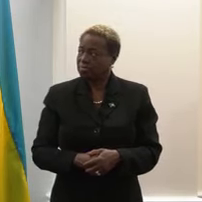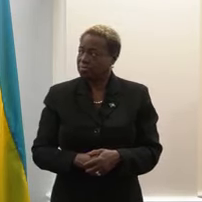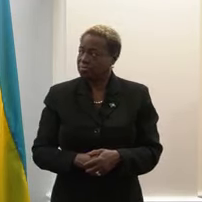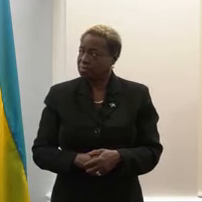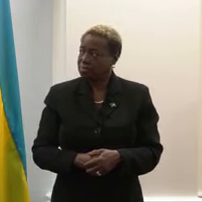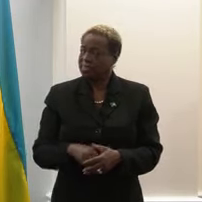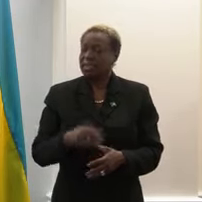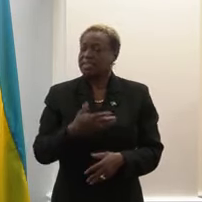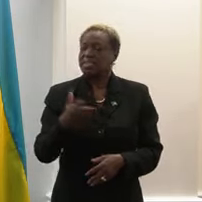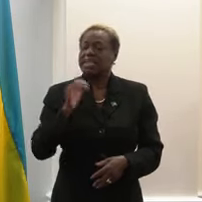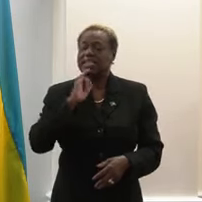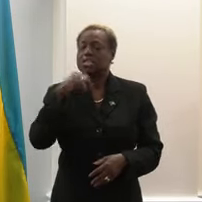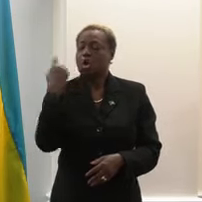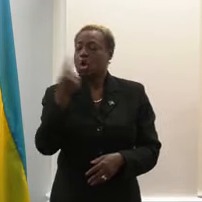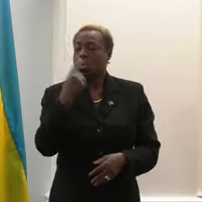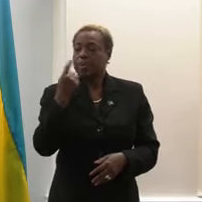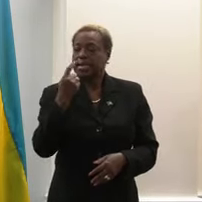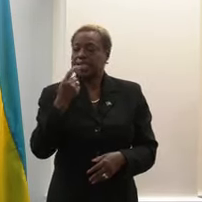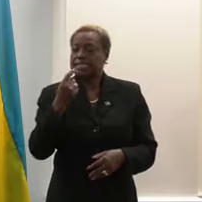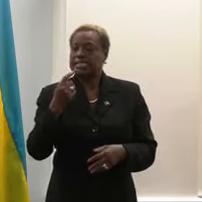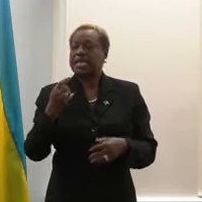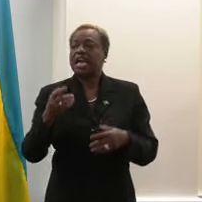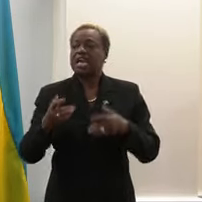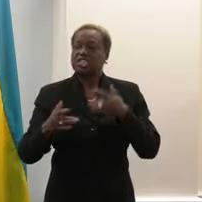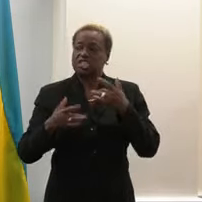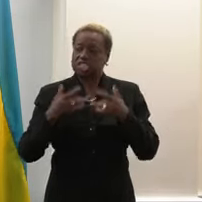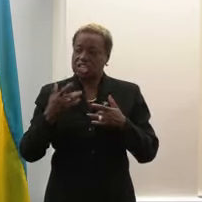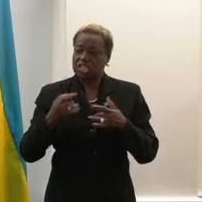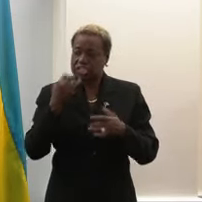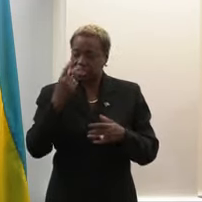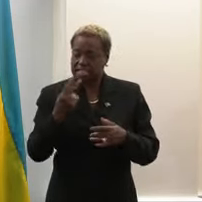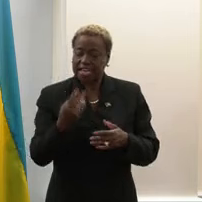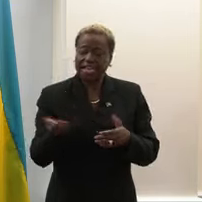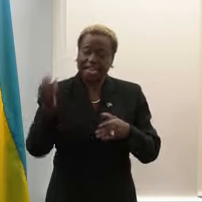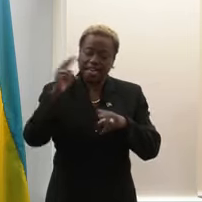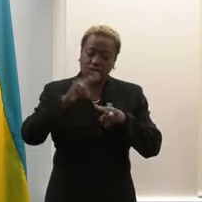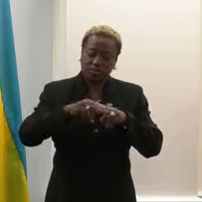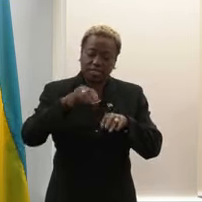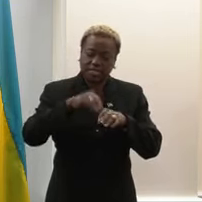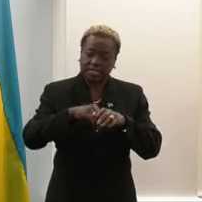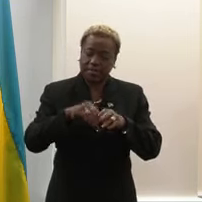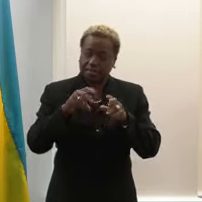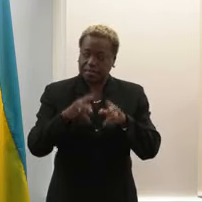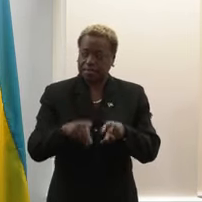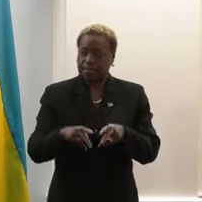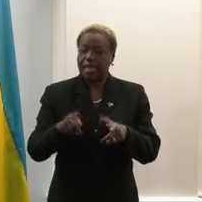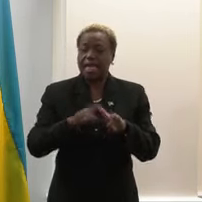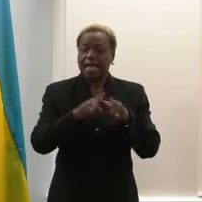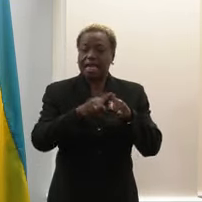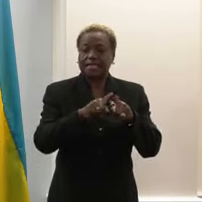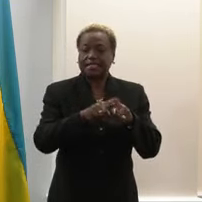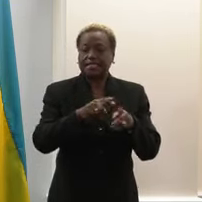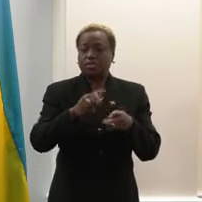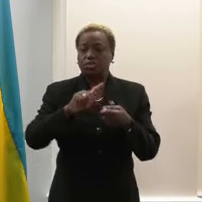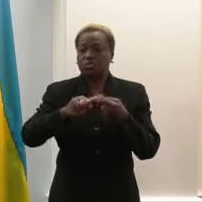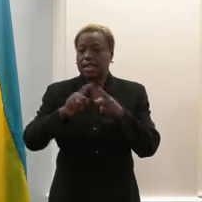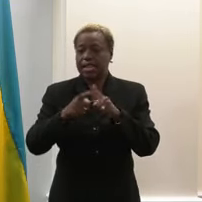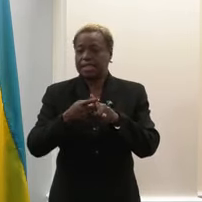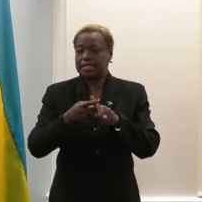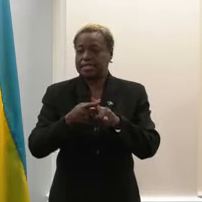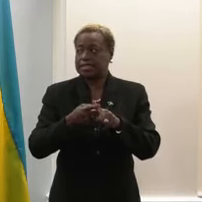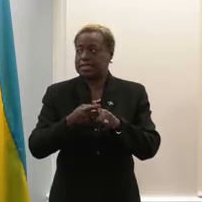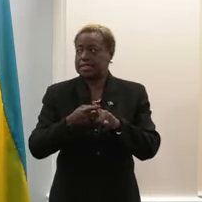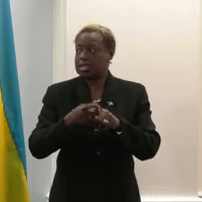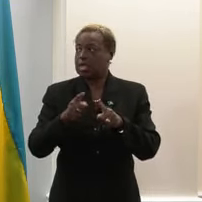there is always concern that we will see an increase in cases. As it relates to increase in cases